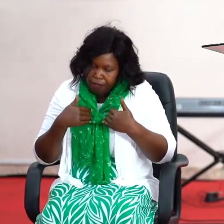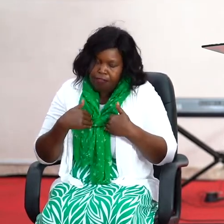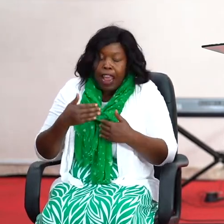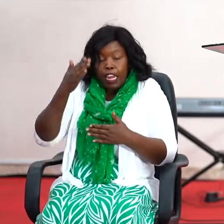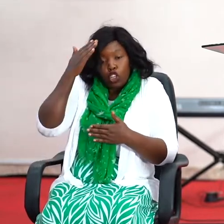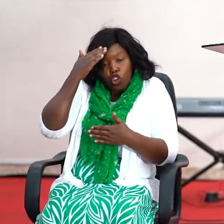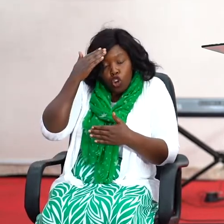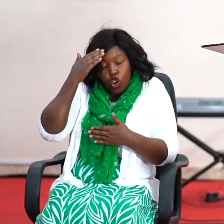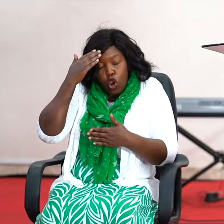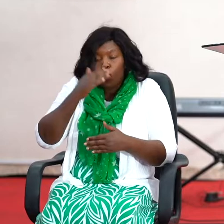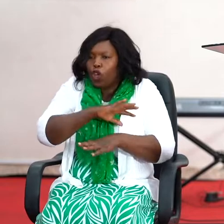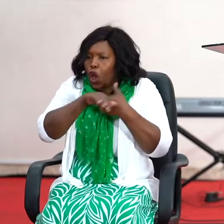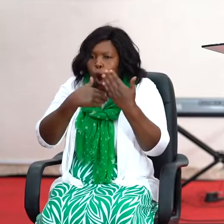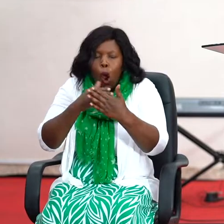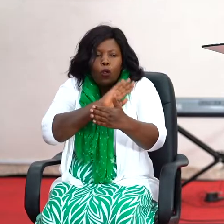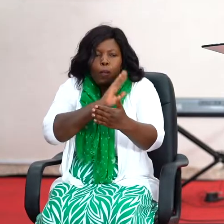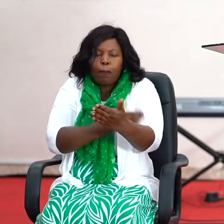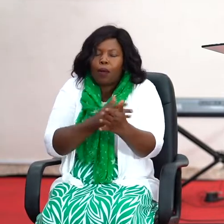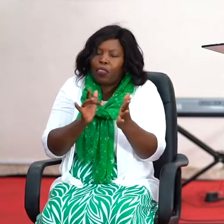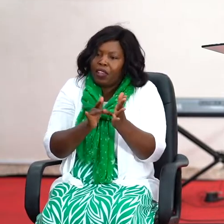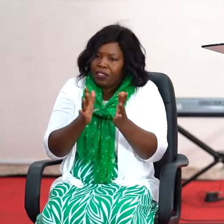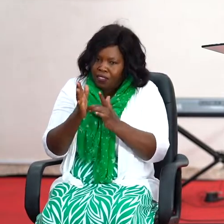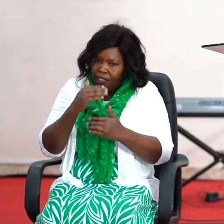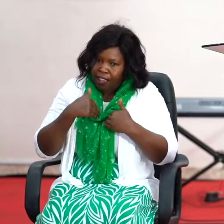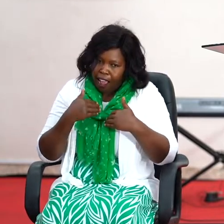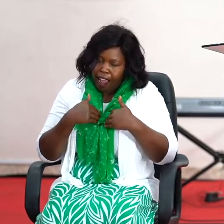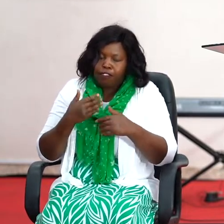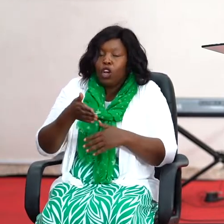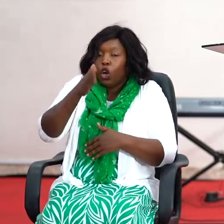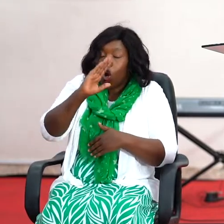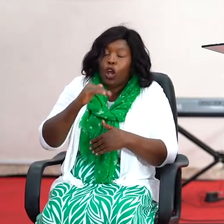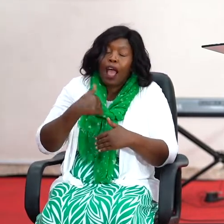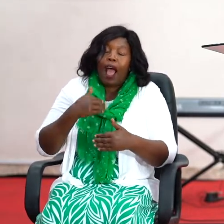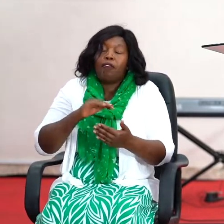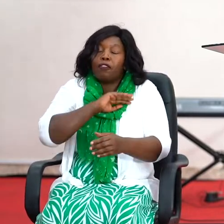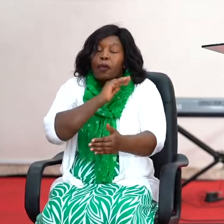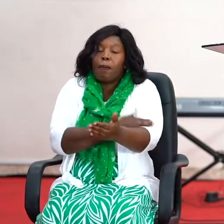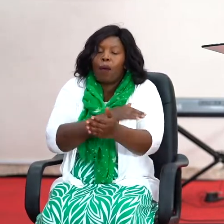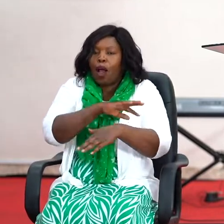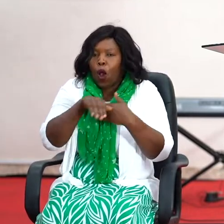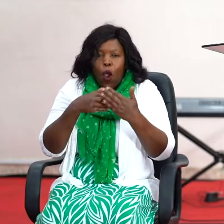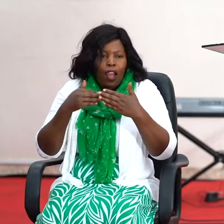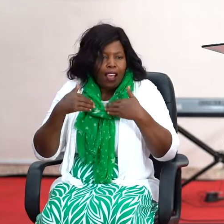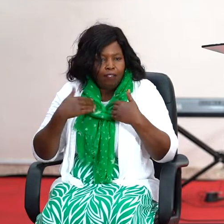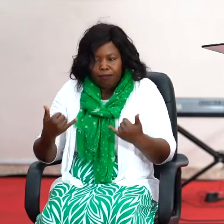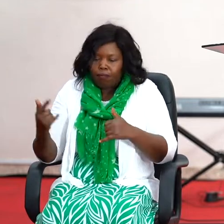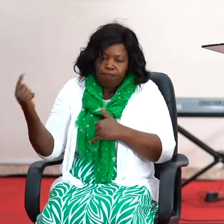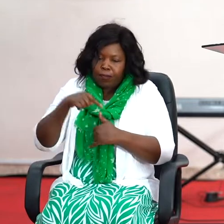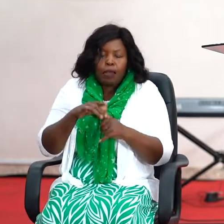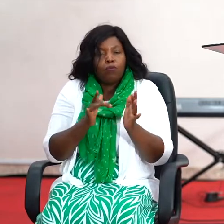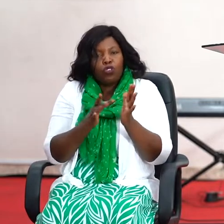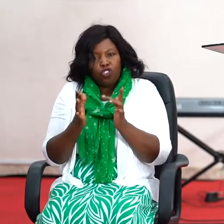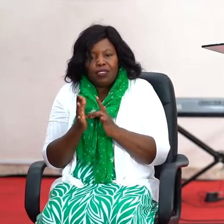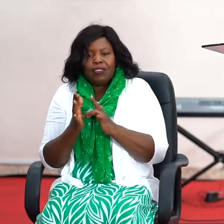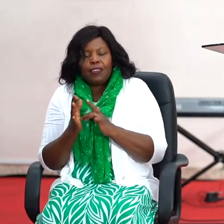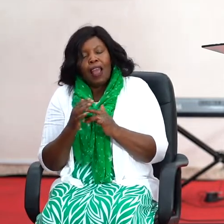that the overall power that Jesus had, God is the overall authority. And so he came to Jesus and